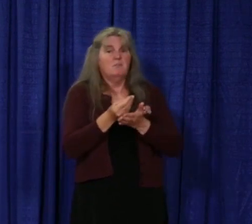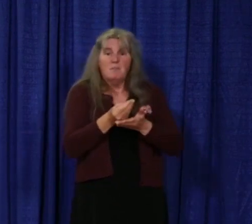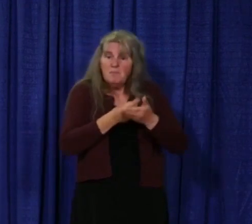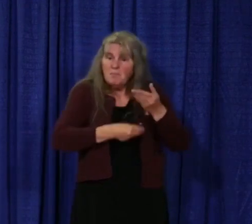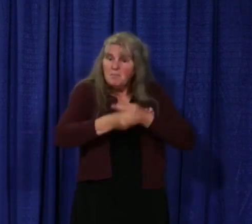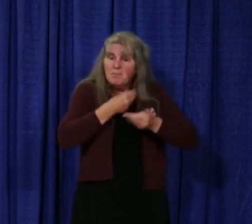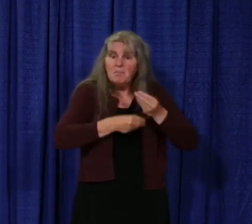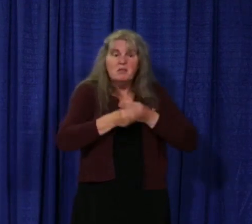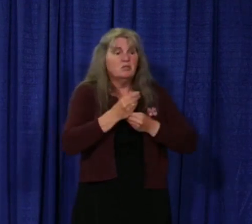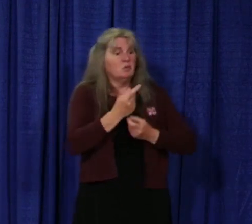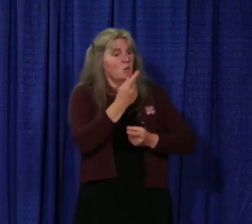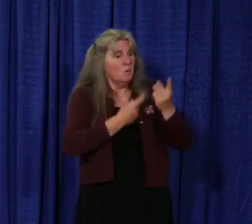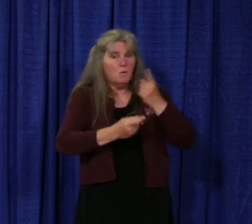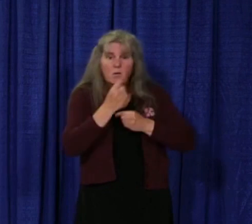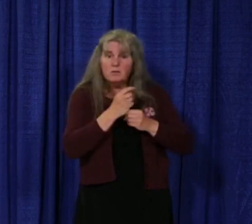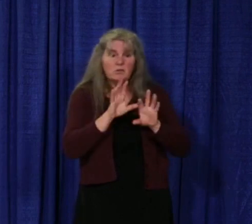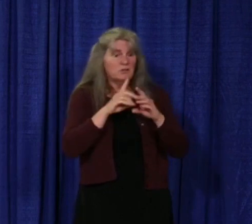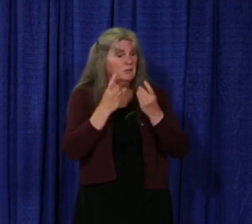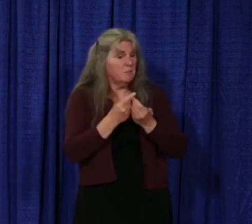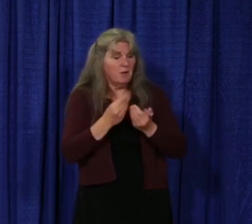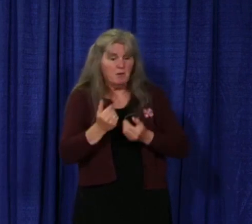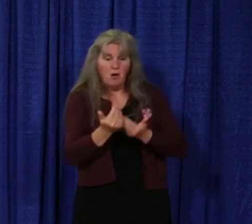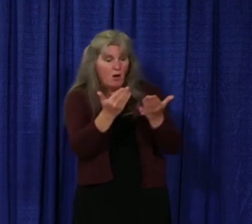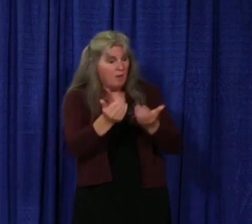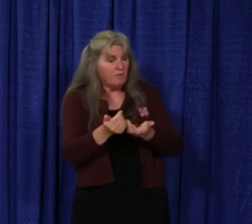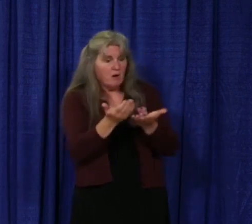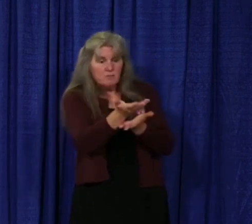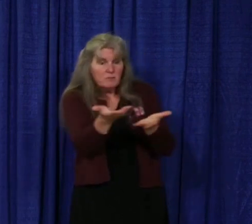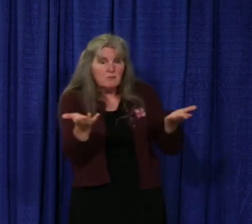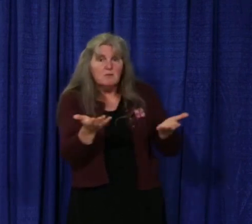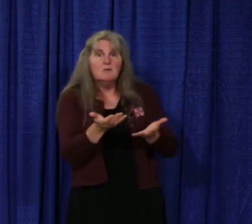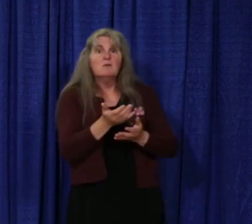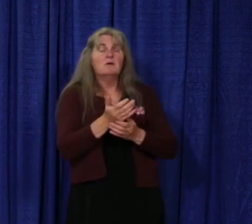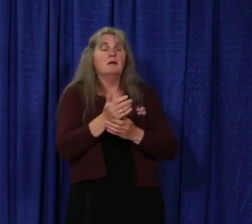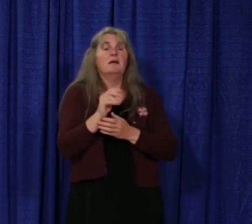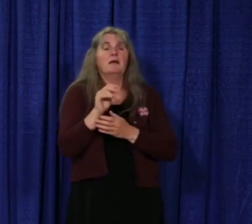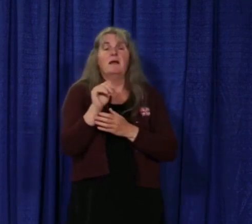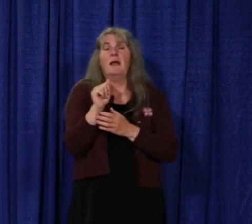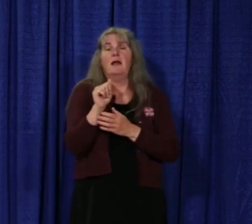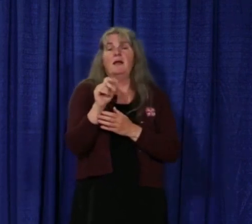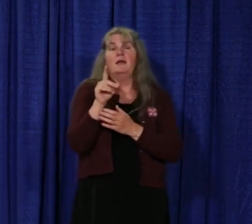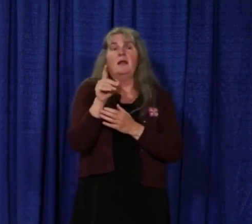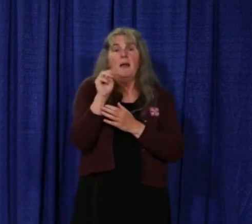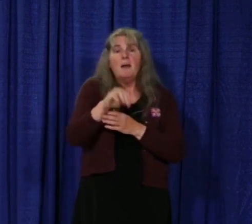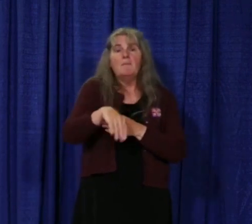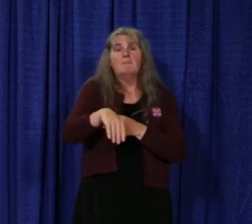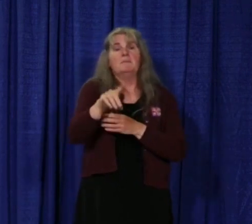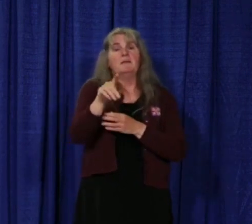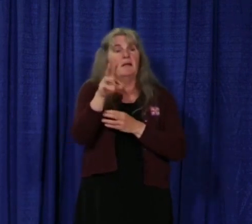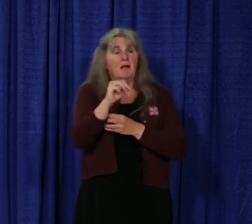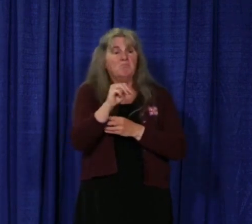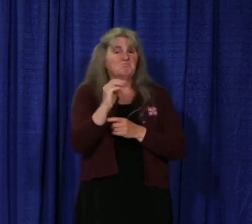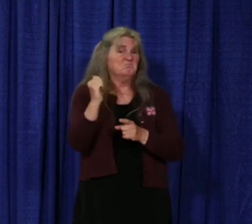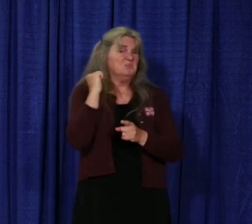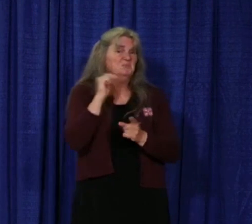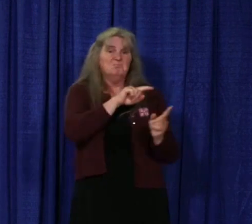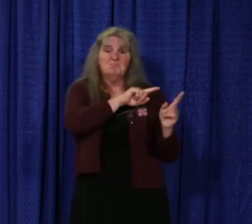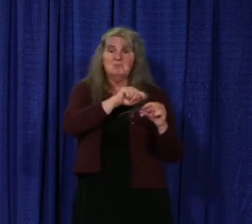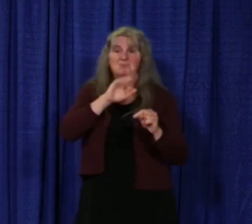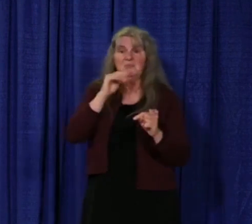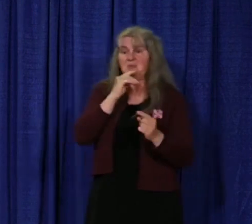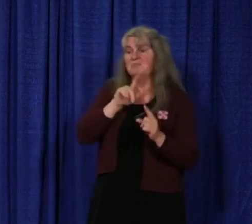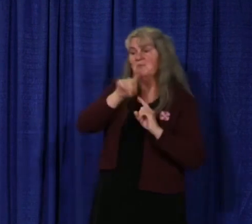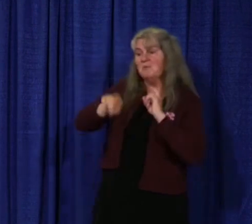budget, whatever they have in mind in all the departments, with the assistant deputy ministers available. They refuse to come in for those